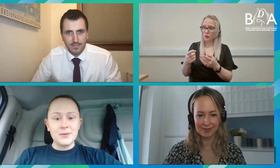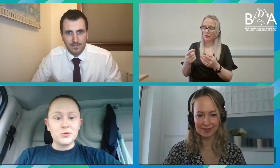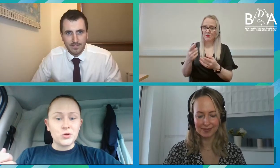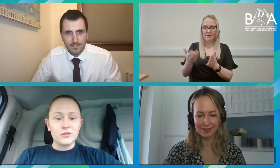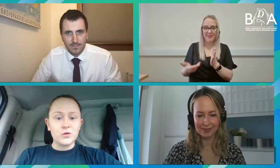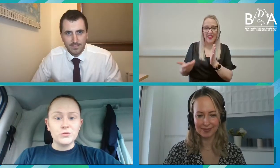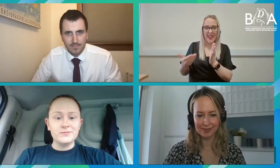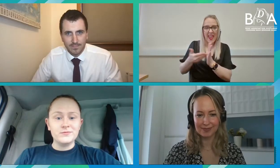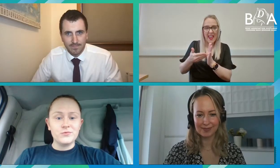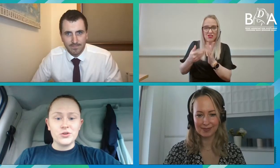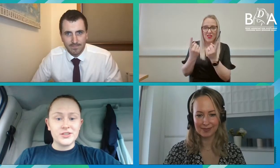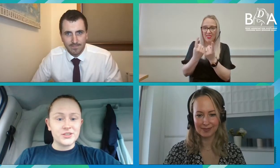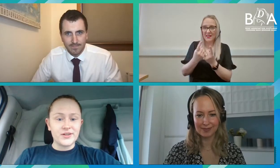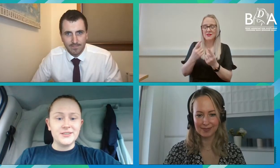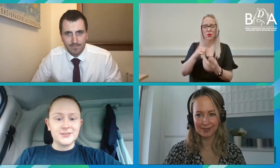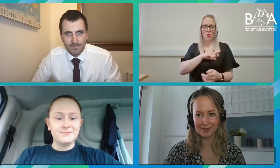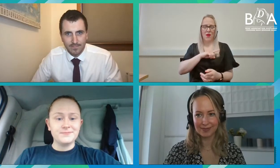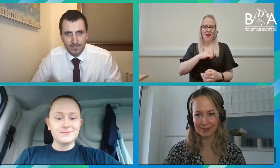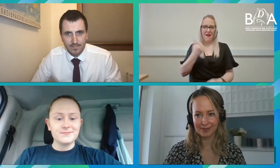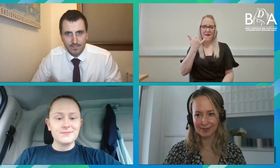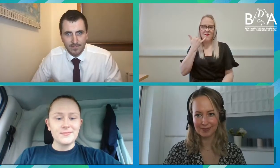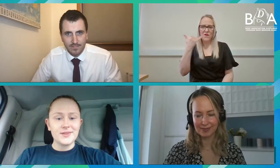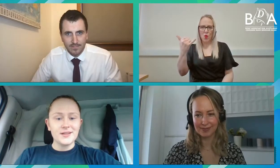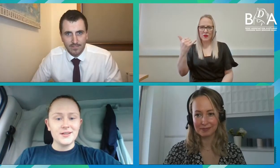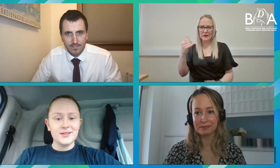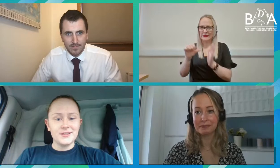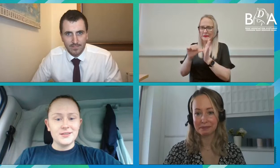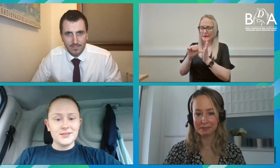could speak to people on the phone through this device.